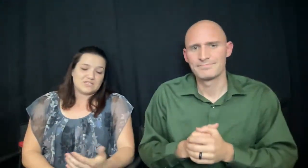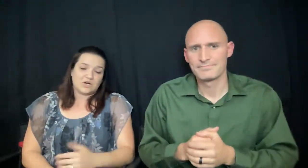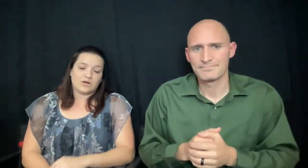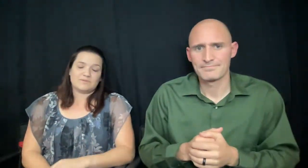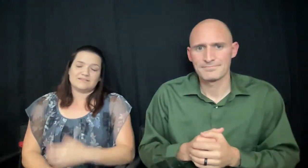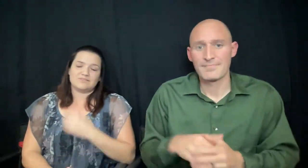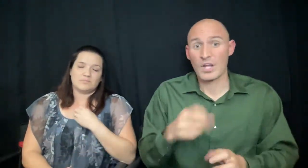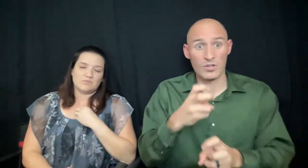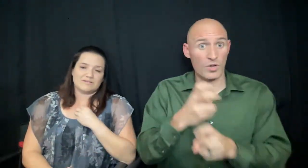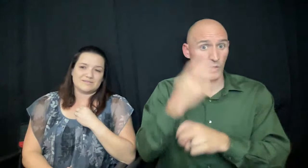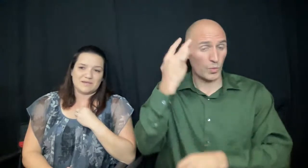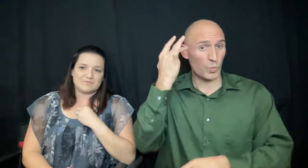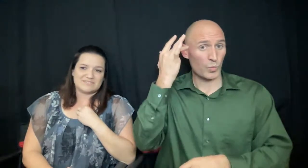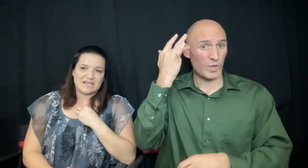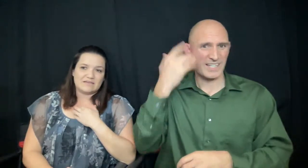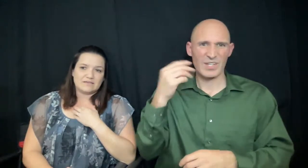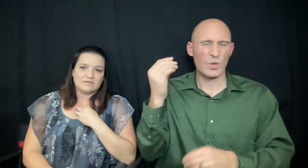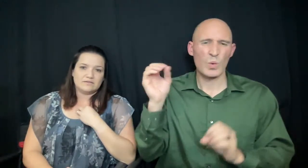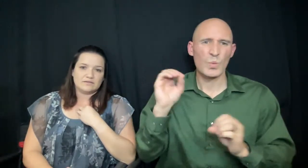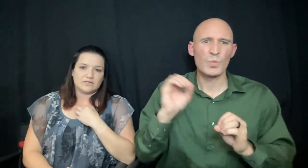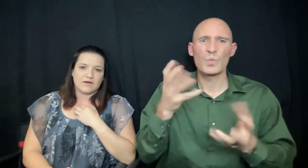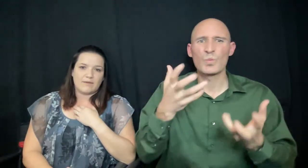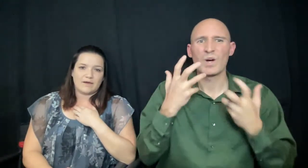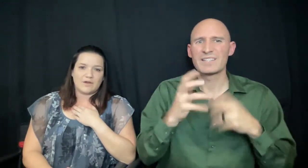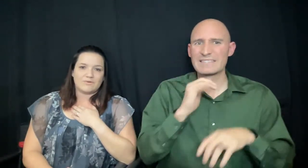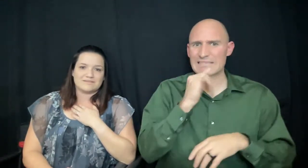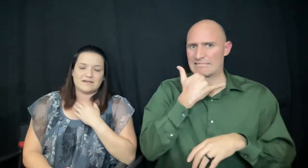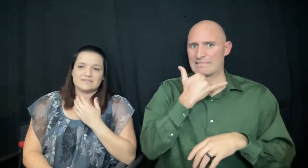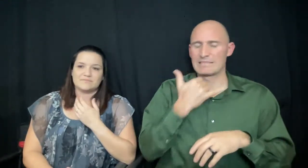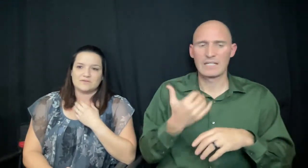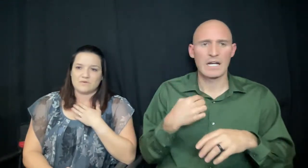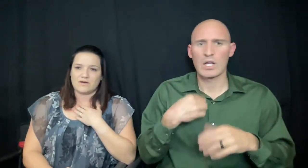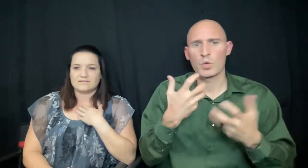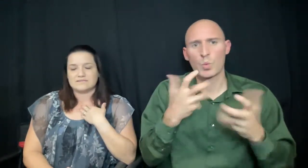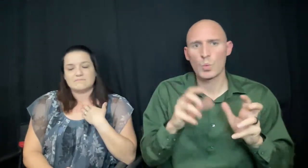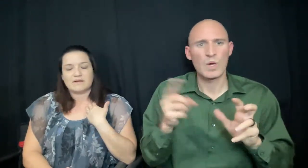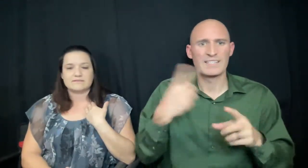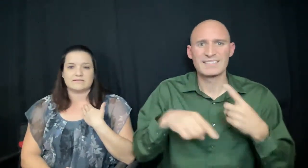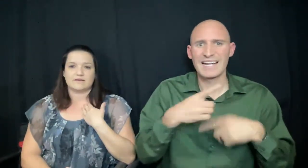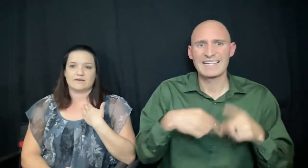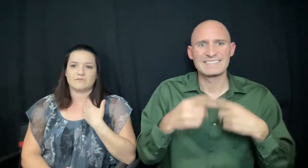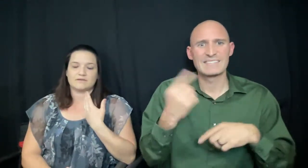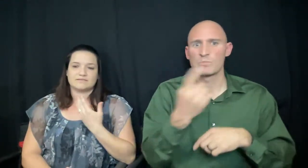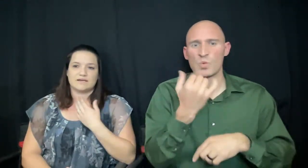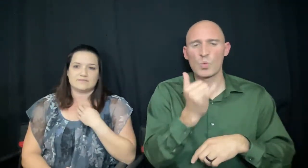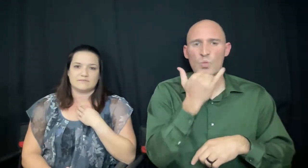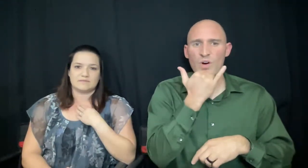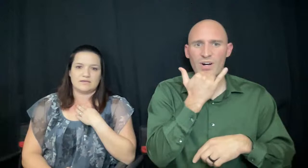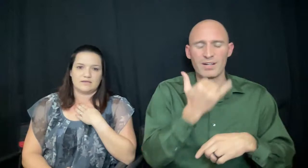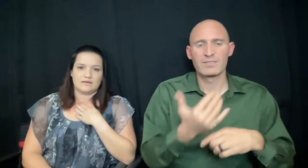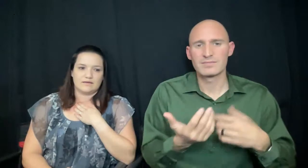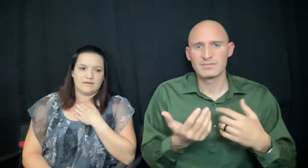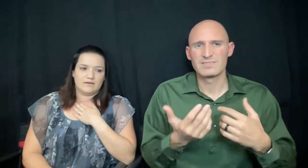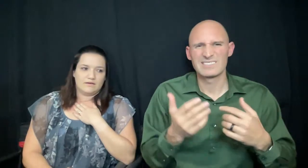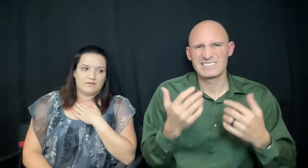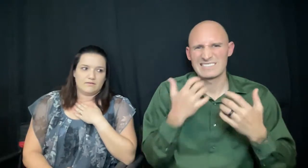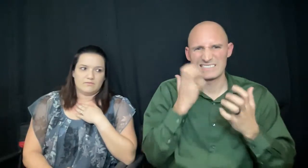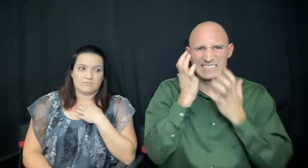hard because nobody wants to make a mistake. I don't want to sign something wrong because it's embarrassing. I don't want to sign something